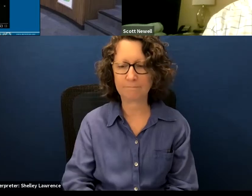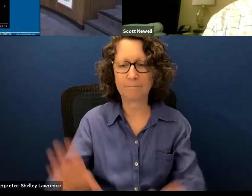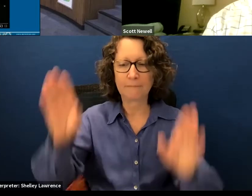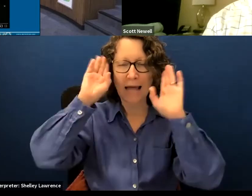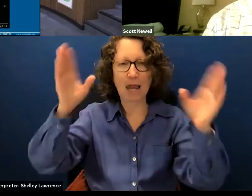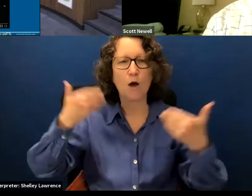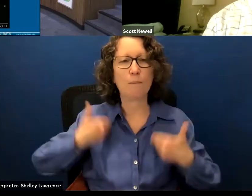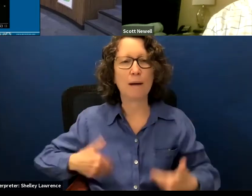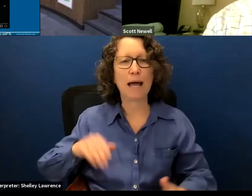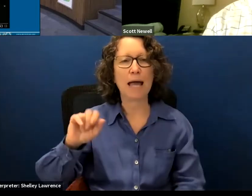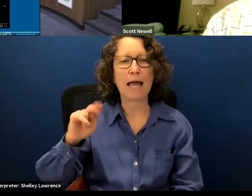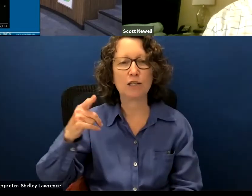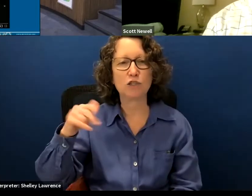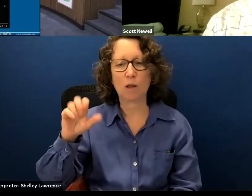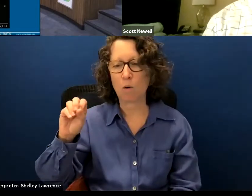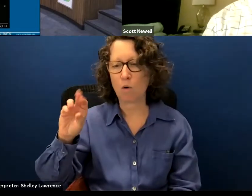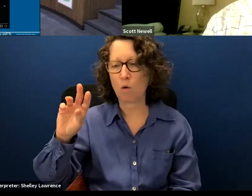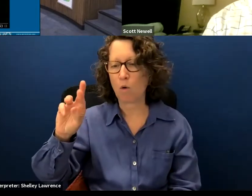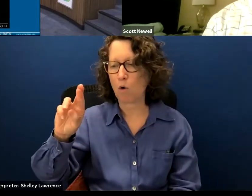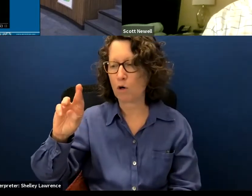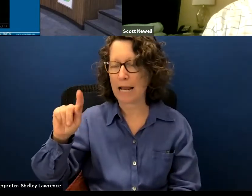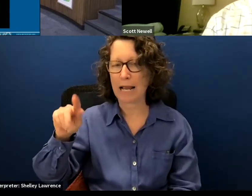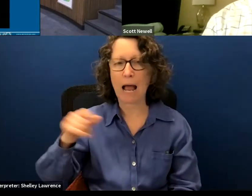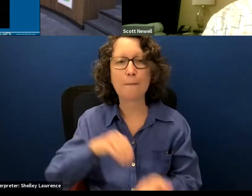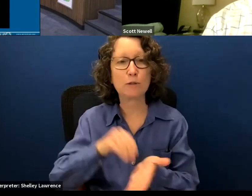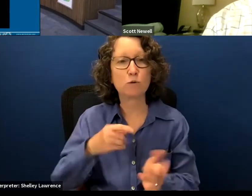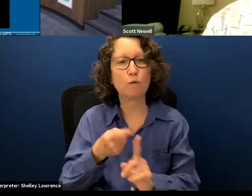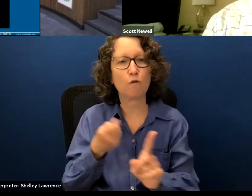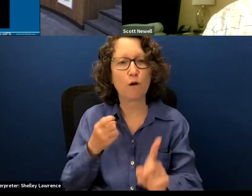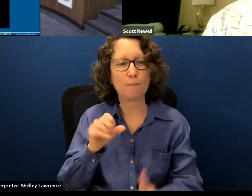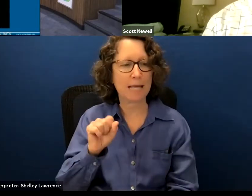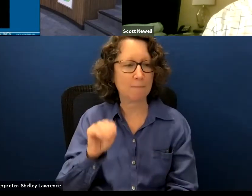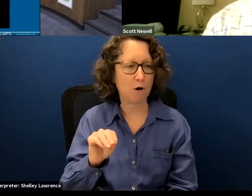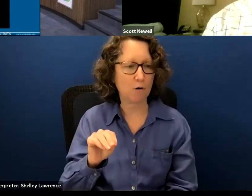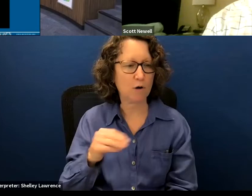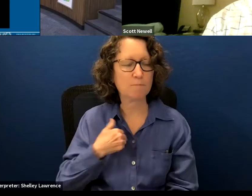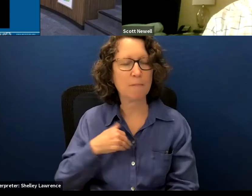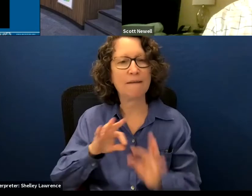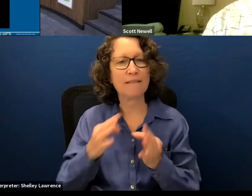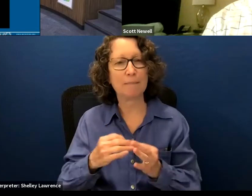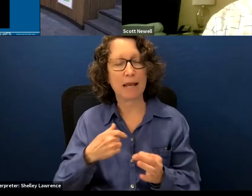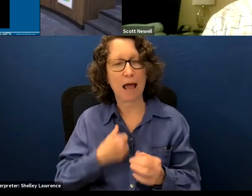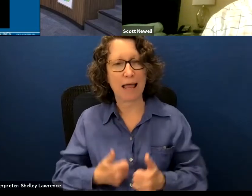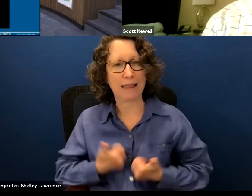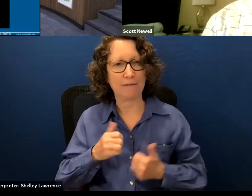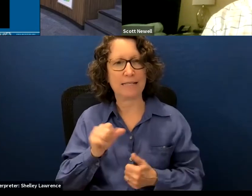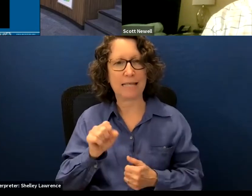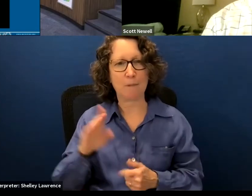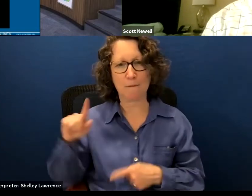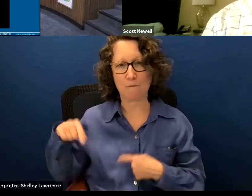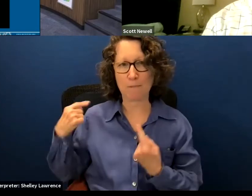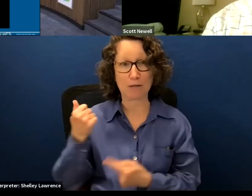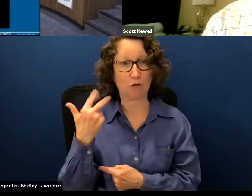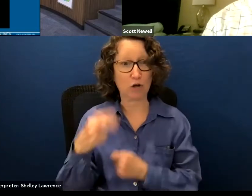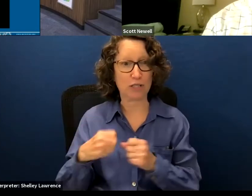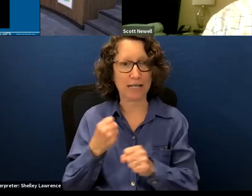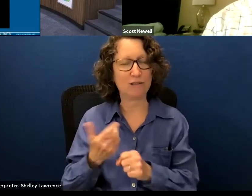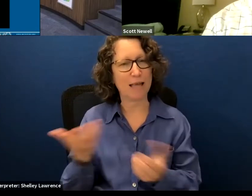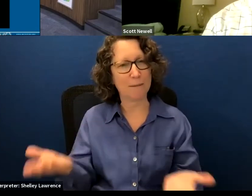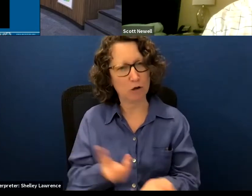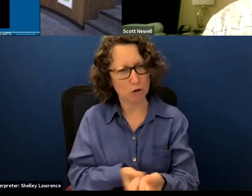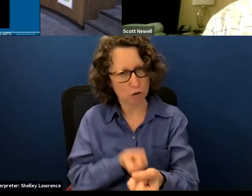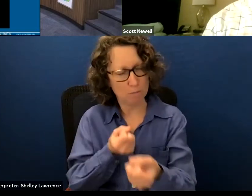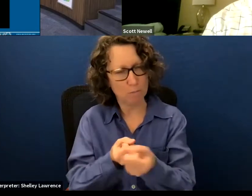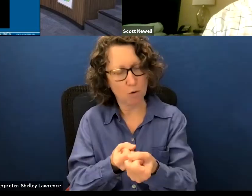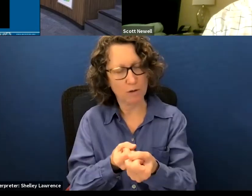Hello, my name is Angela Ortega, and I'm a student from San Marcos. My family and I have lived in Santa Barbara for the past 13 years, and I'm here